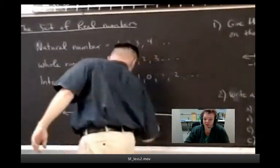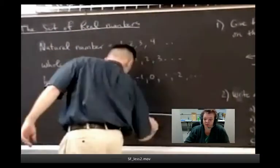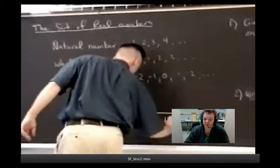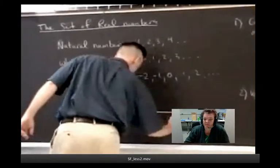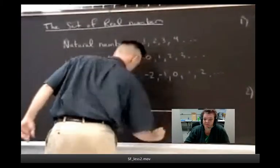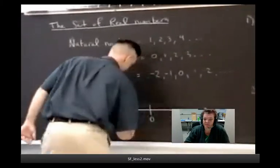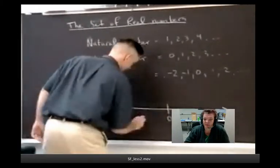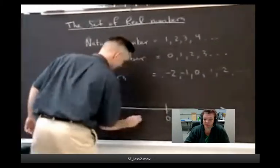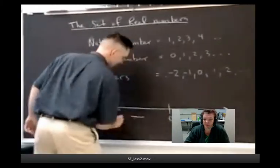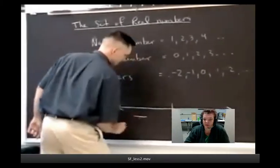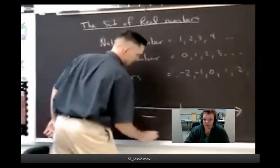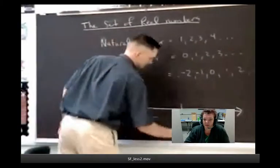that.